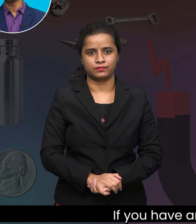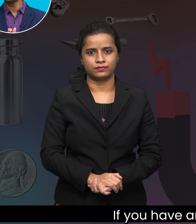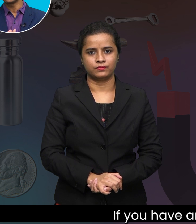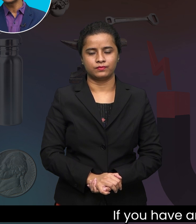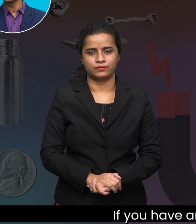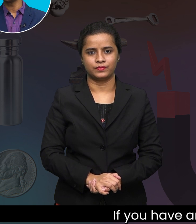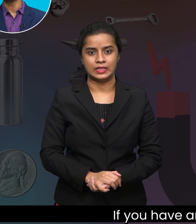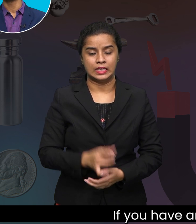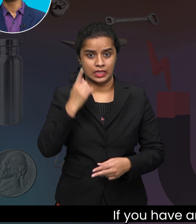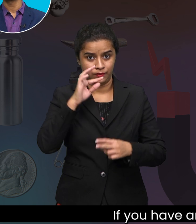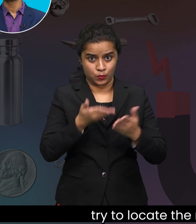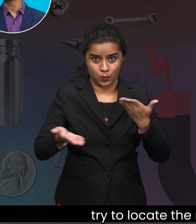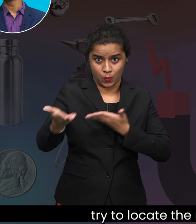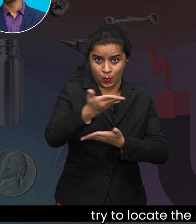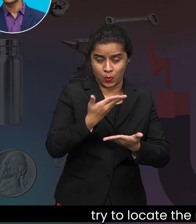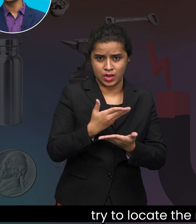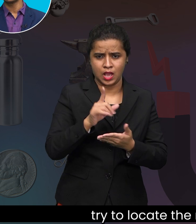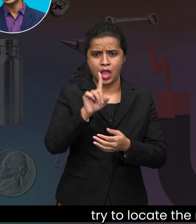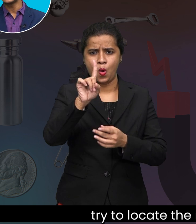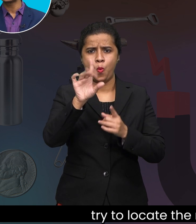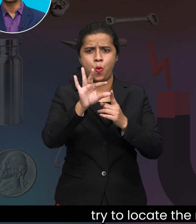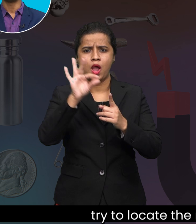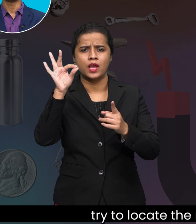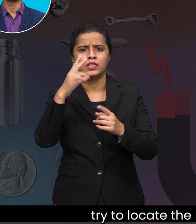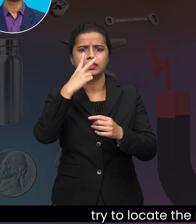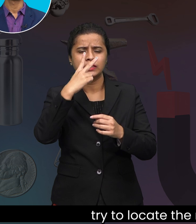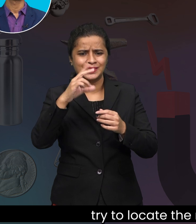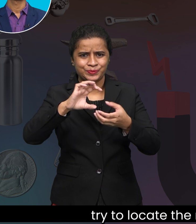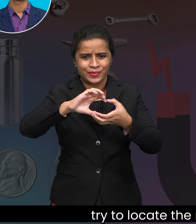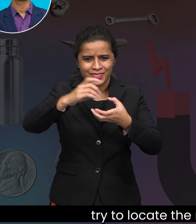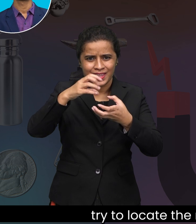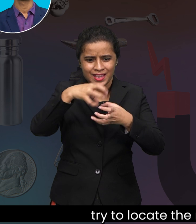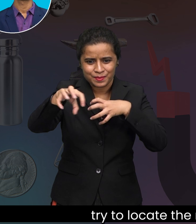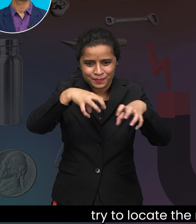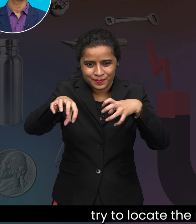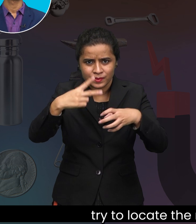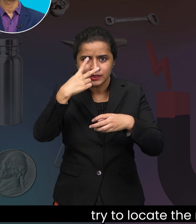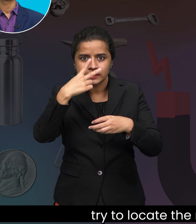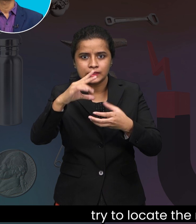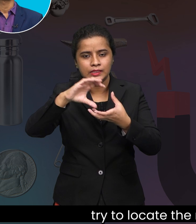If you have any one of these items, try to locate the magnets hidden in them.